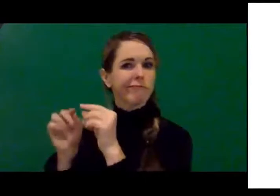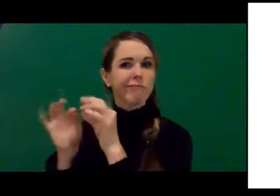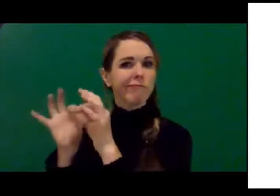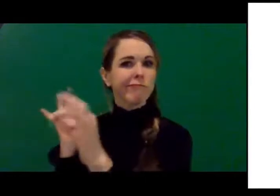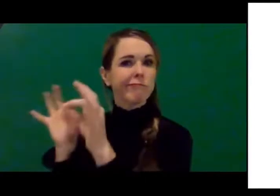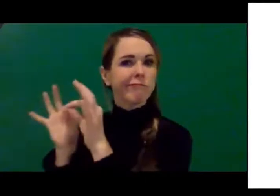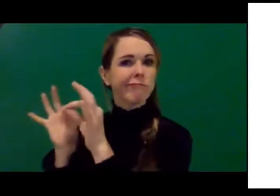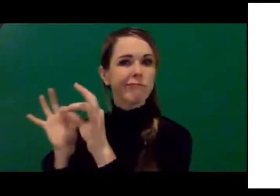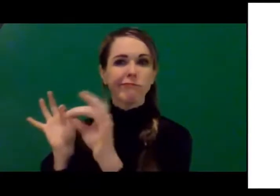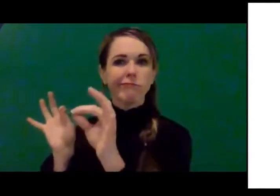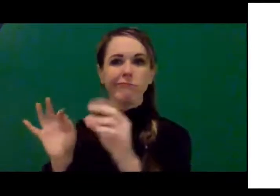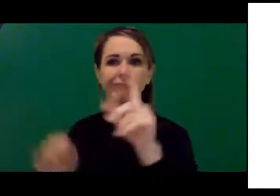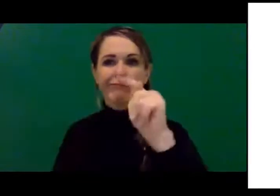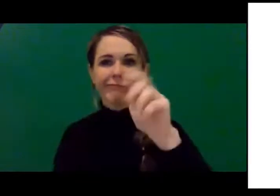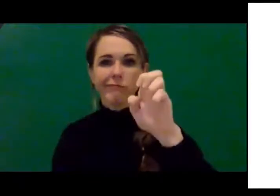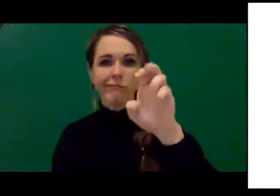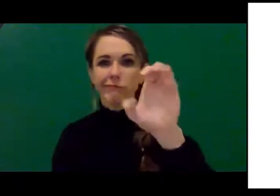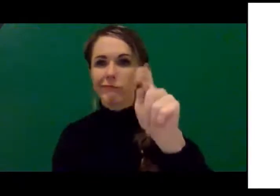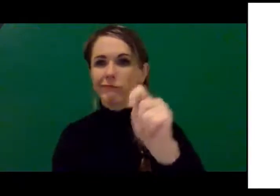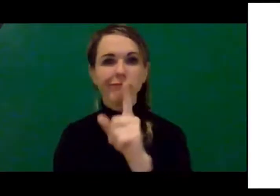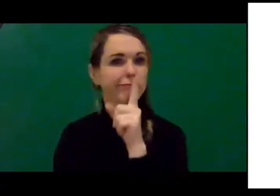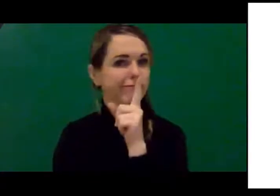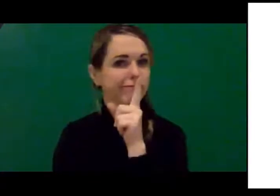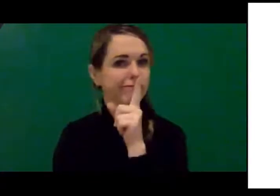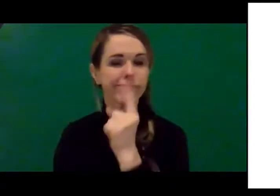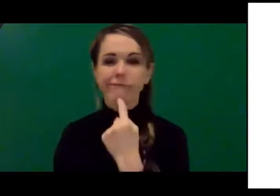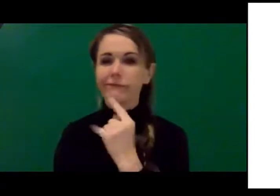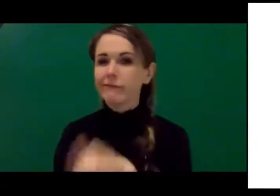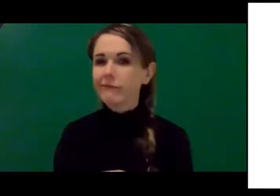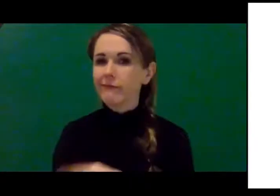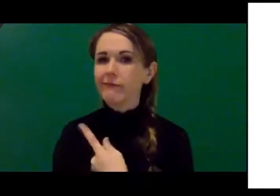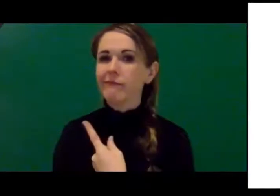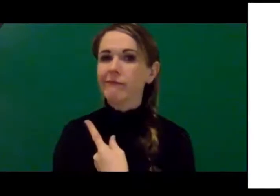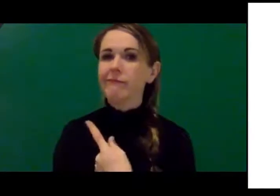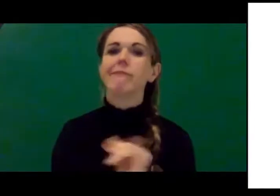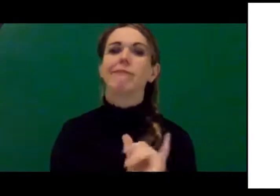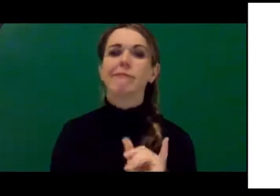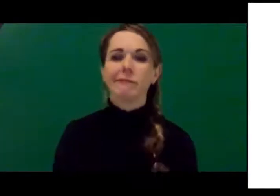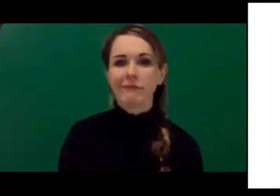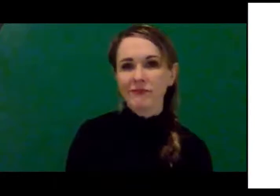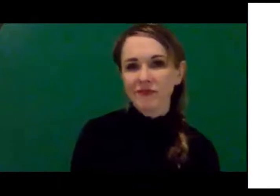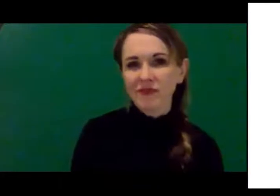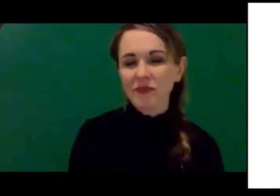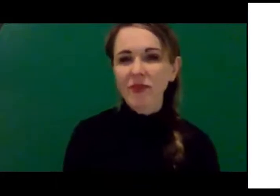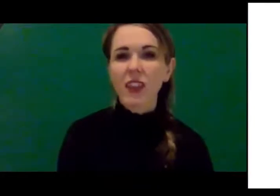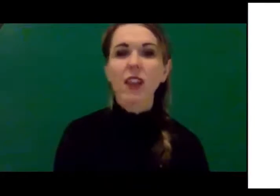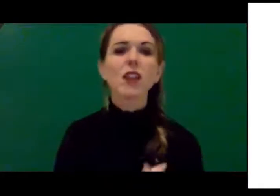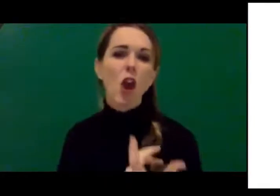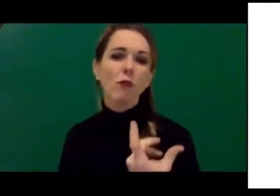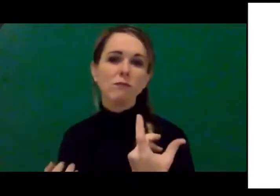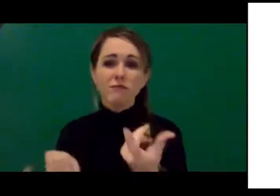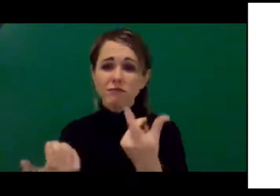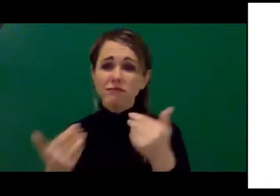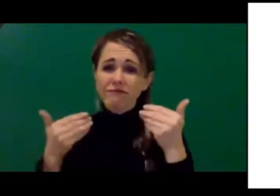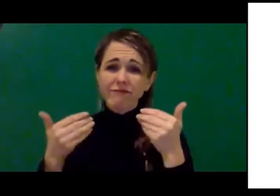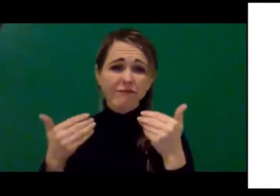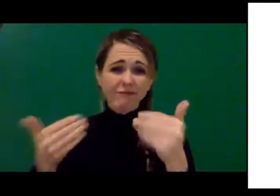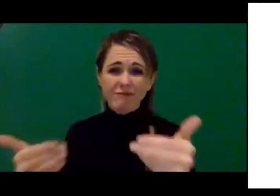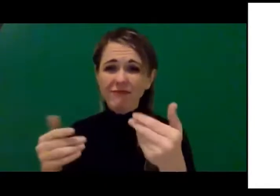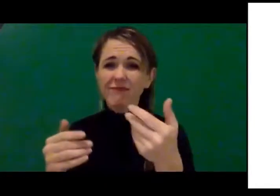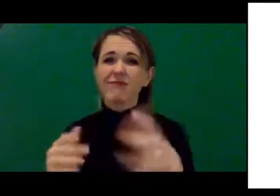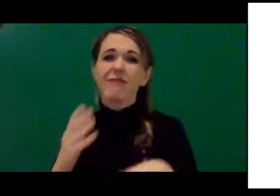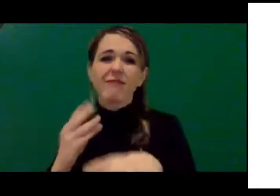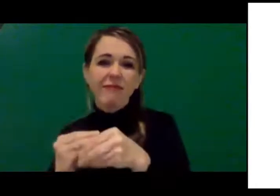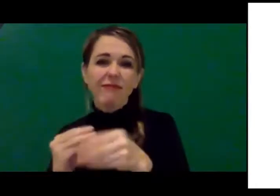It's not written there. But we add it to expand on that information. So add those